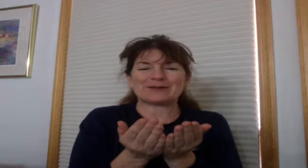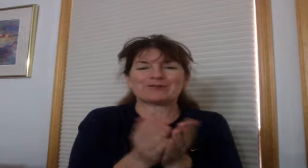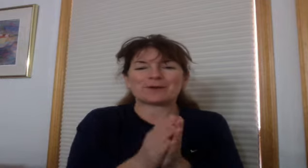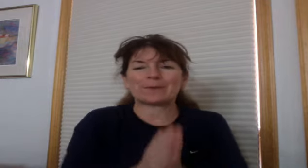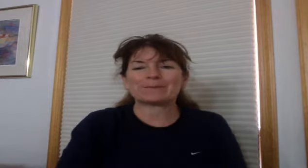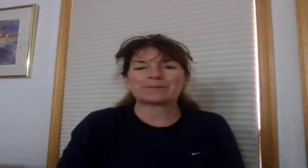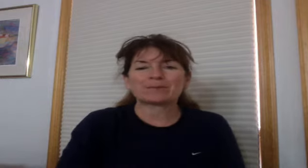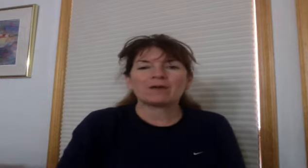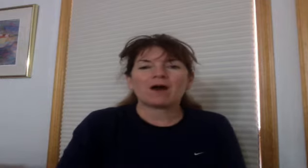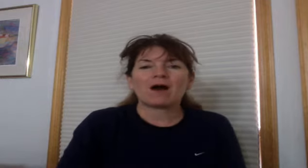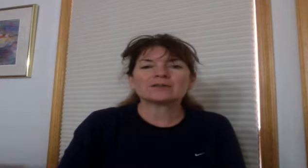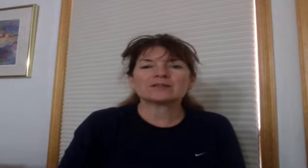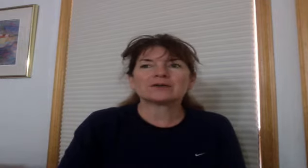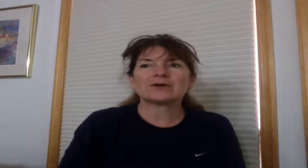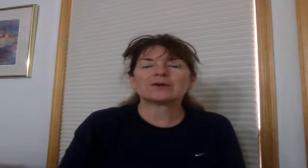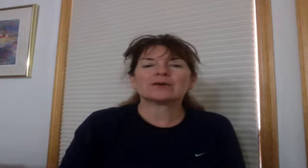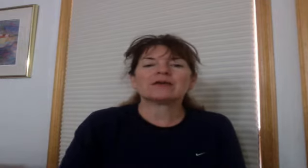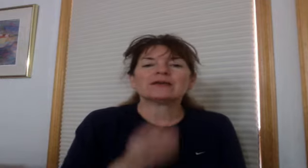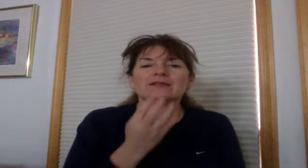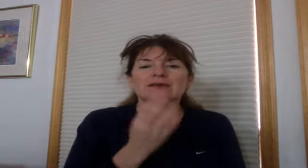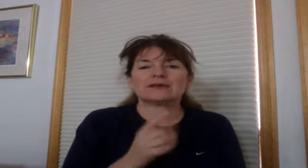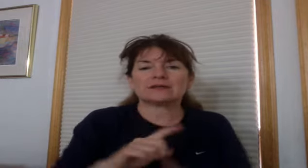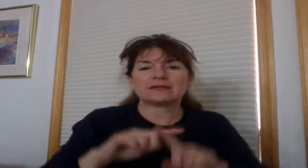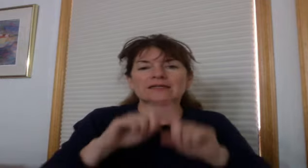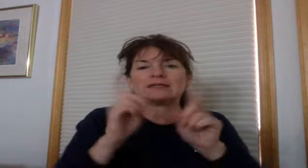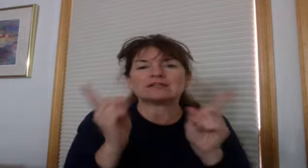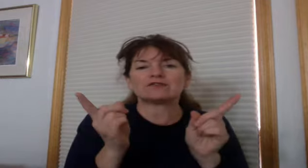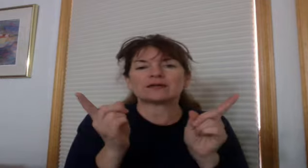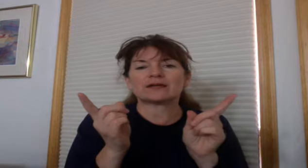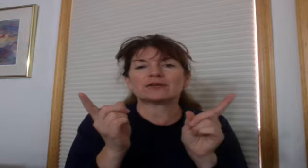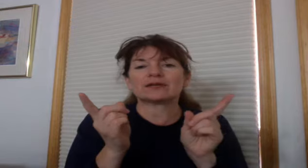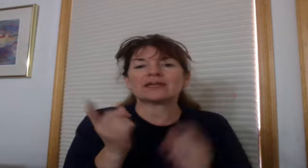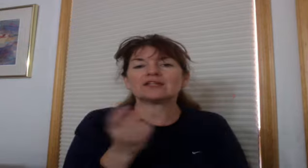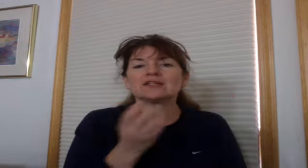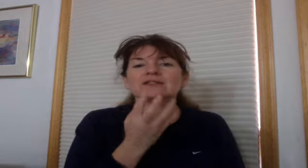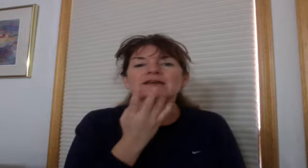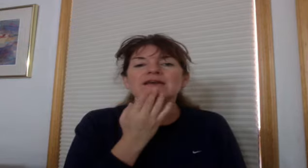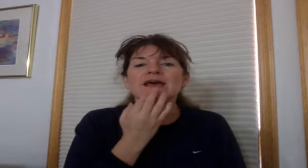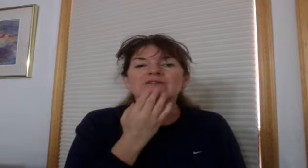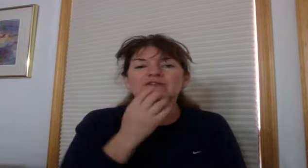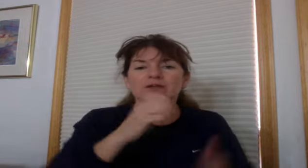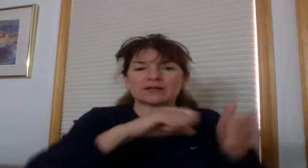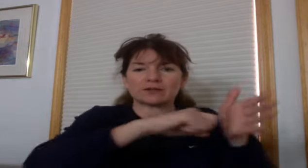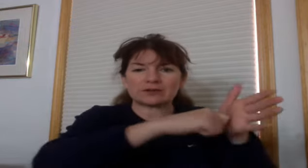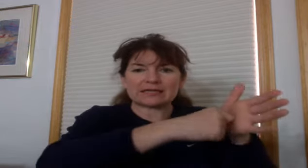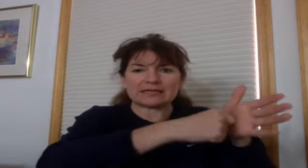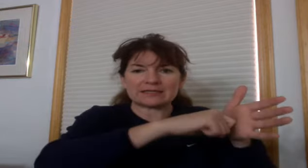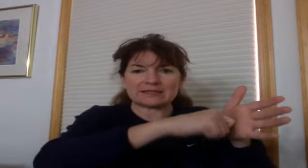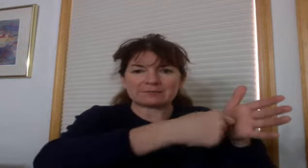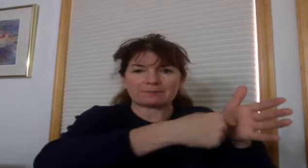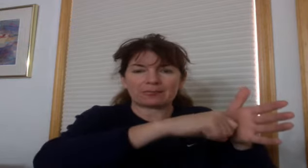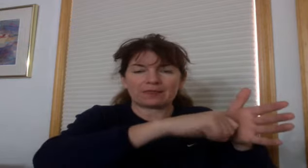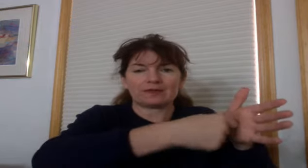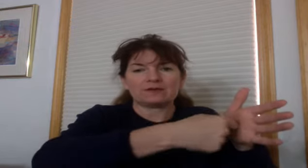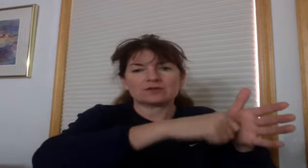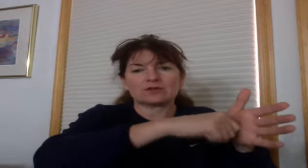for. Also, the different color cages have different color keys. So the